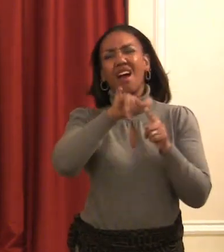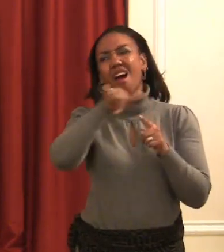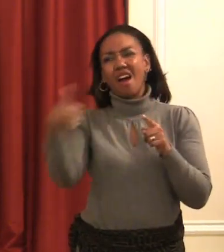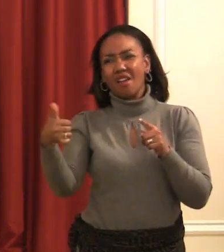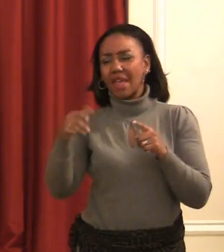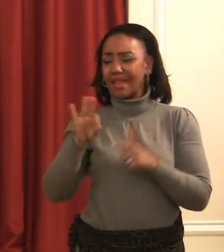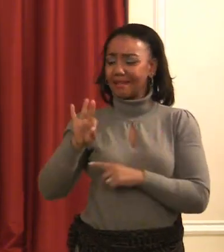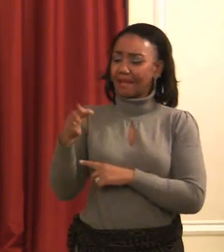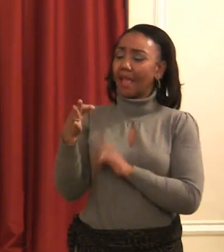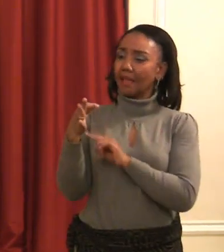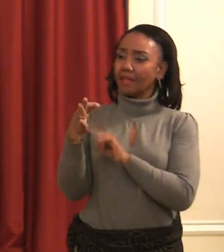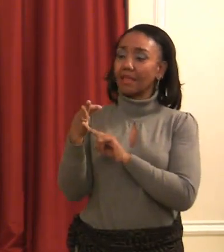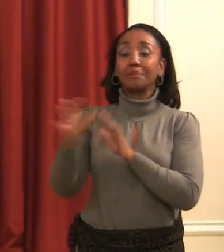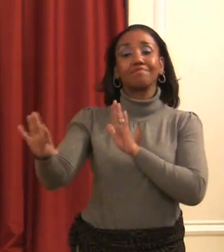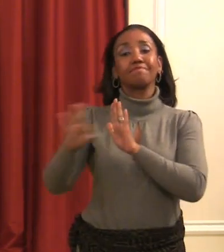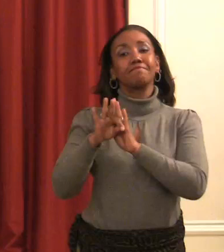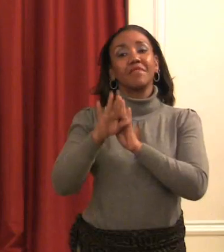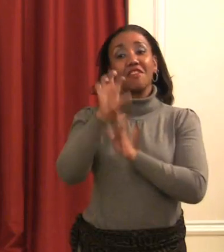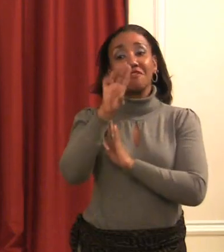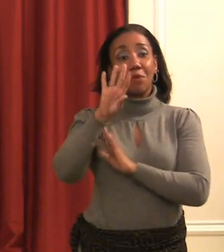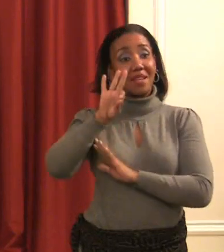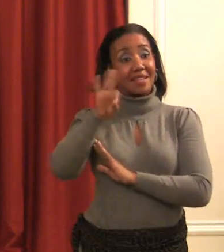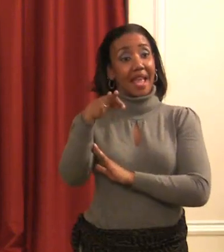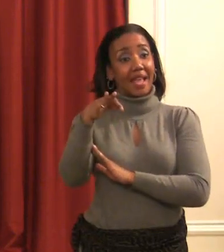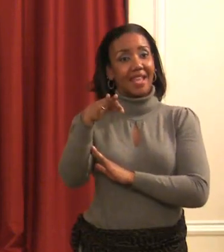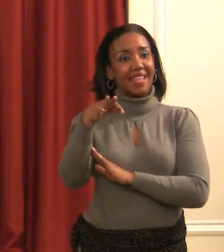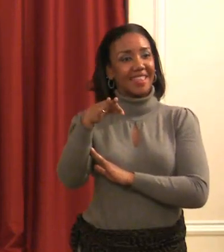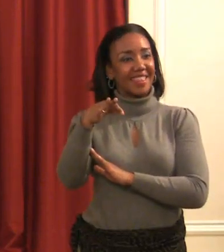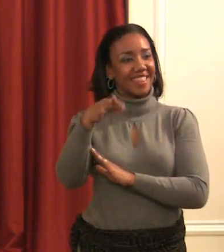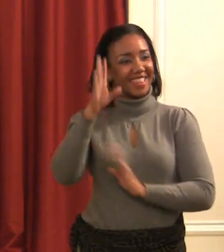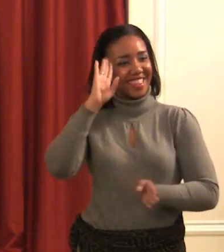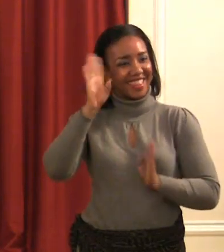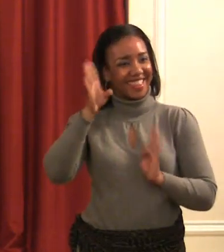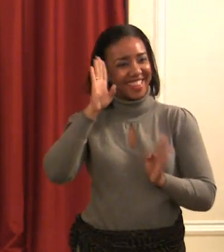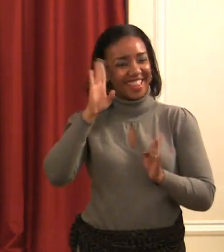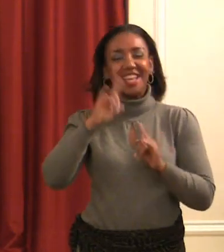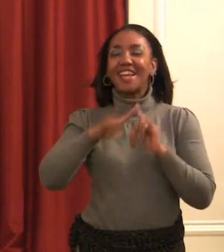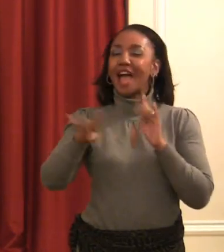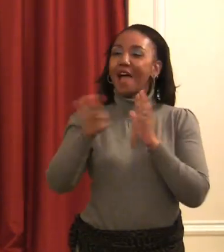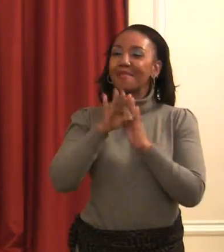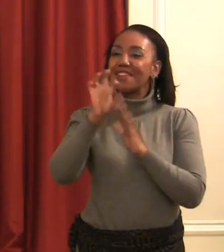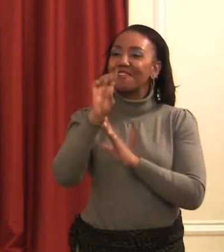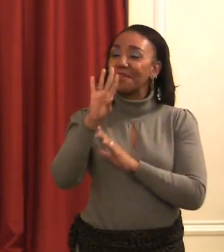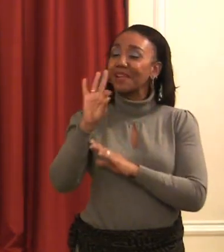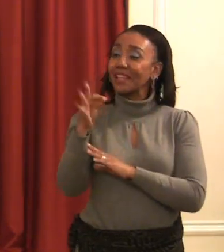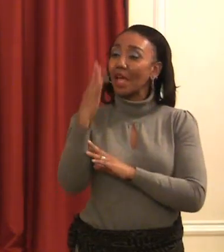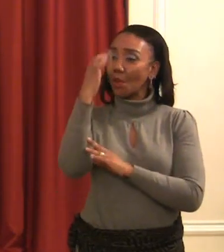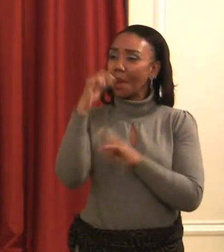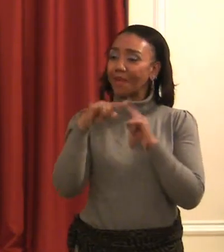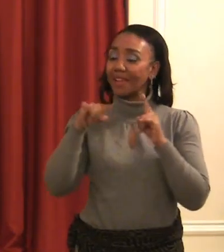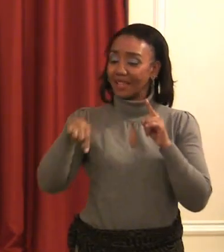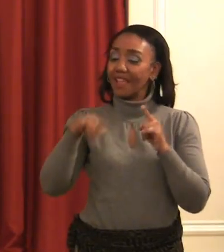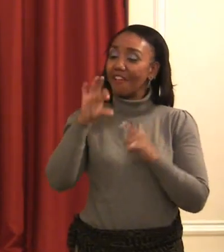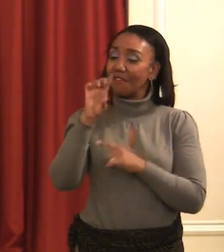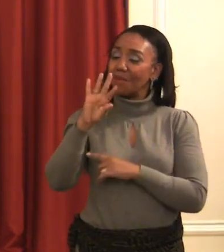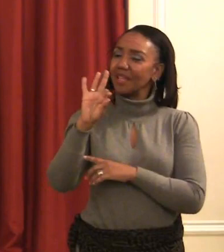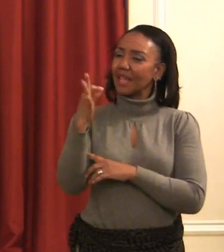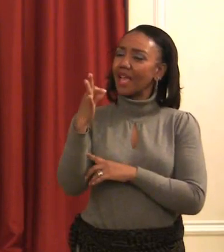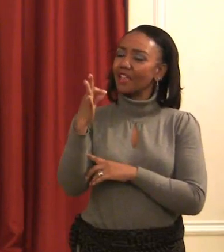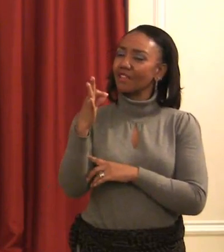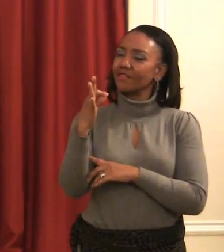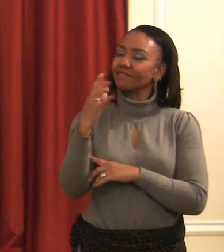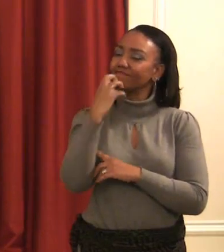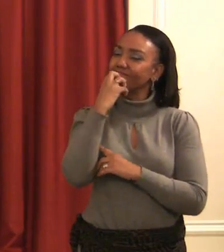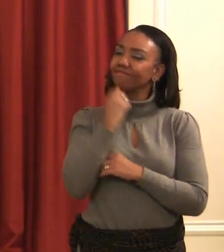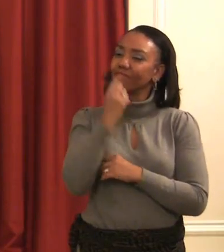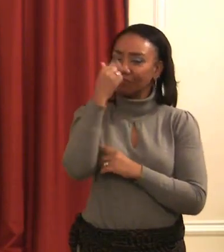in February, and the 9th. And the reason why I chose this day, the reason why I chose this day is because the 9th of February